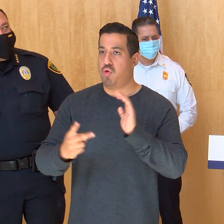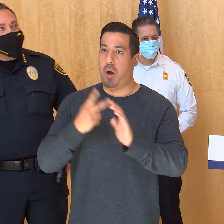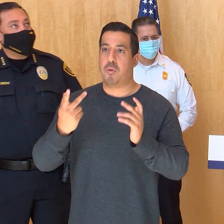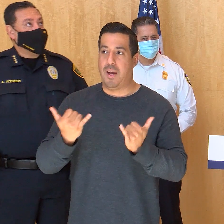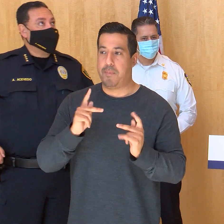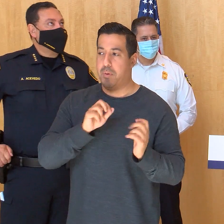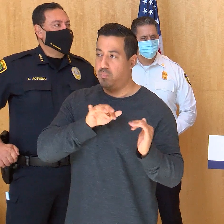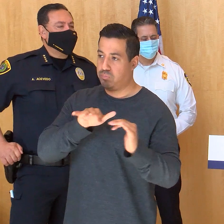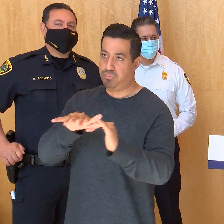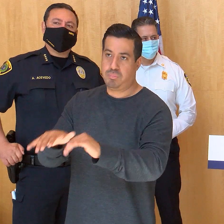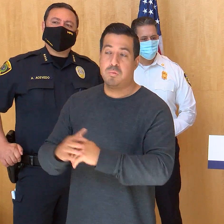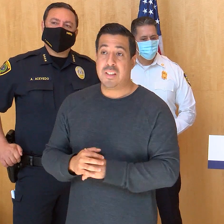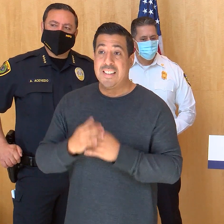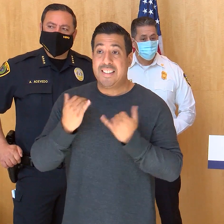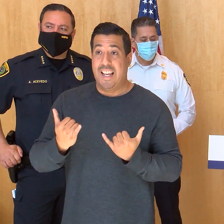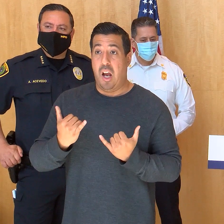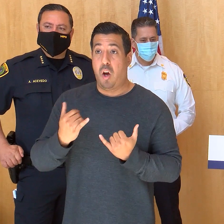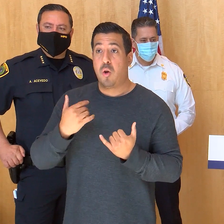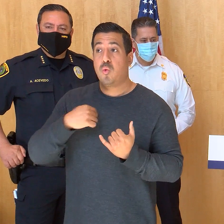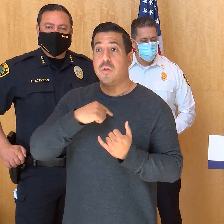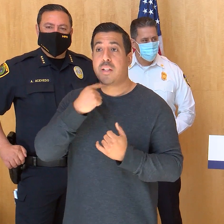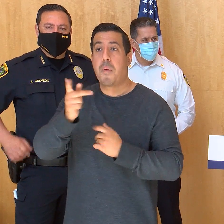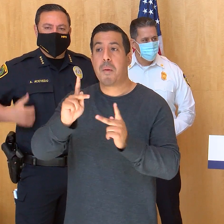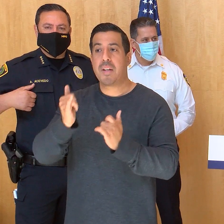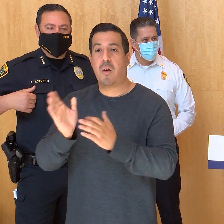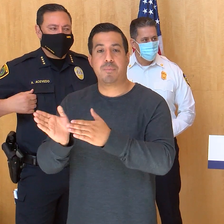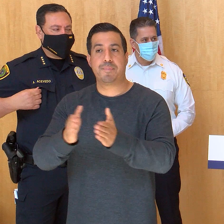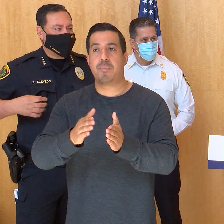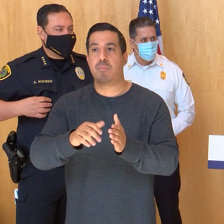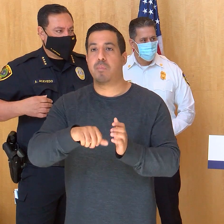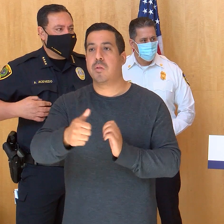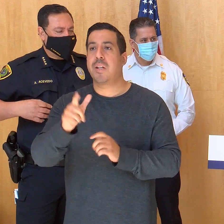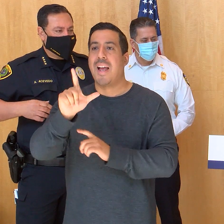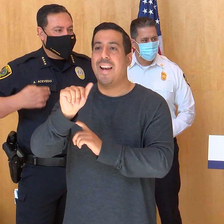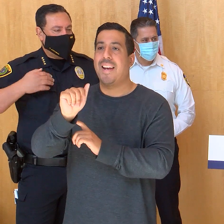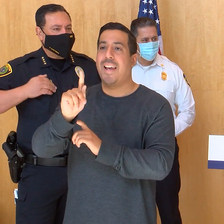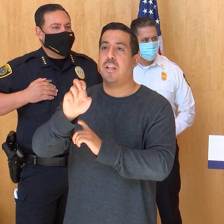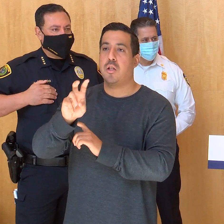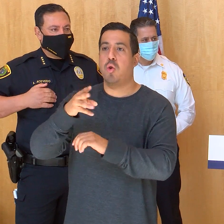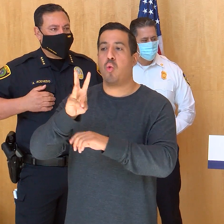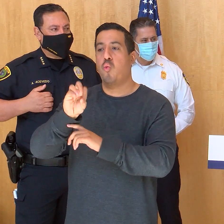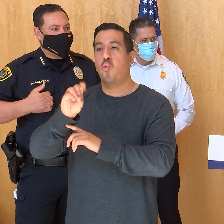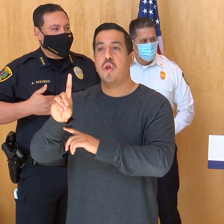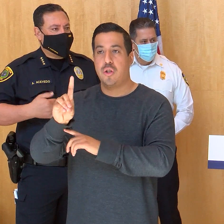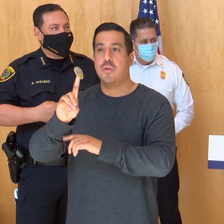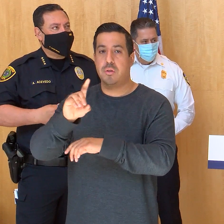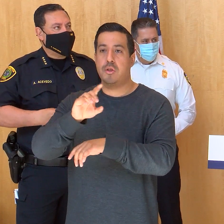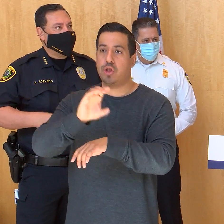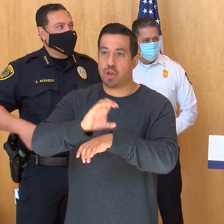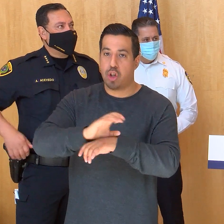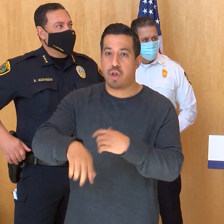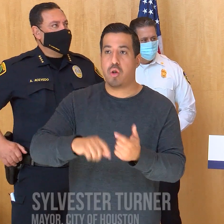capacity. Now we are redirecting people, for example, to Lakewood Church. And in some